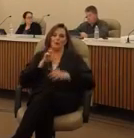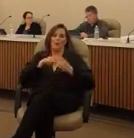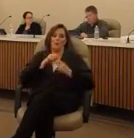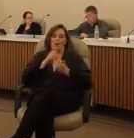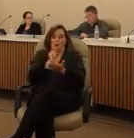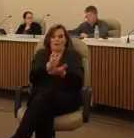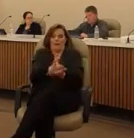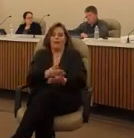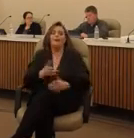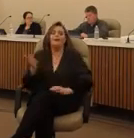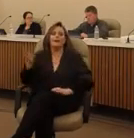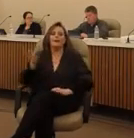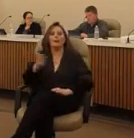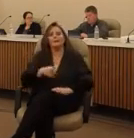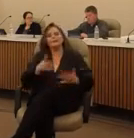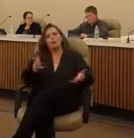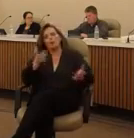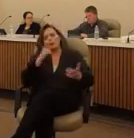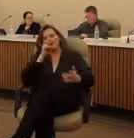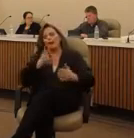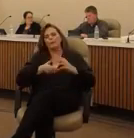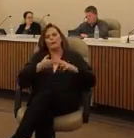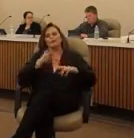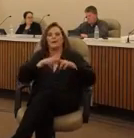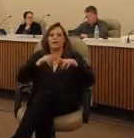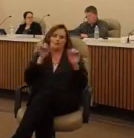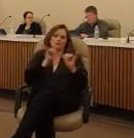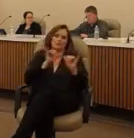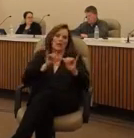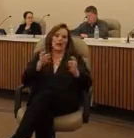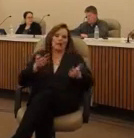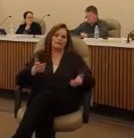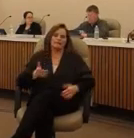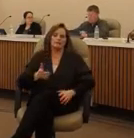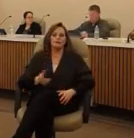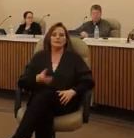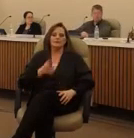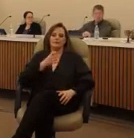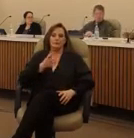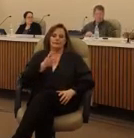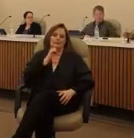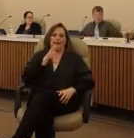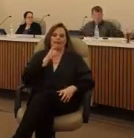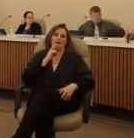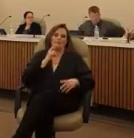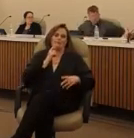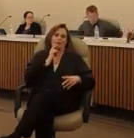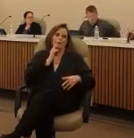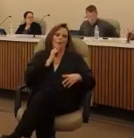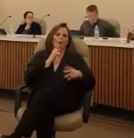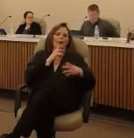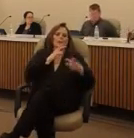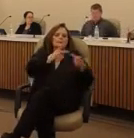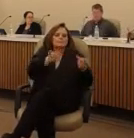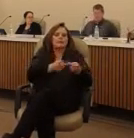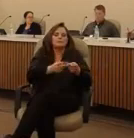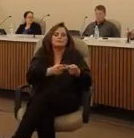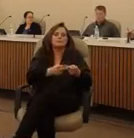it, have come back and said, well, now we can't make it with that small of a space, we gotta expand,